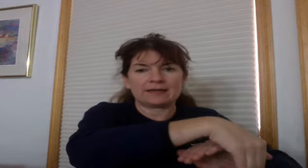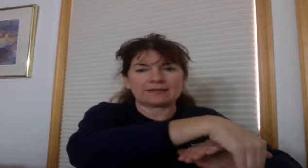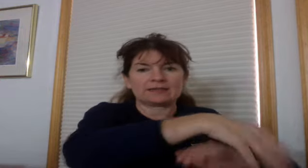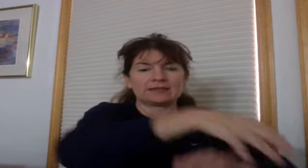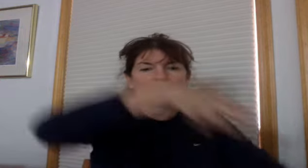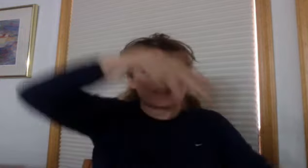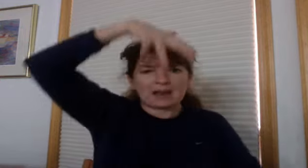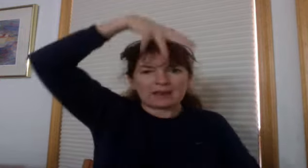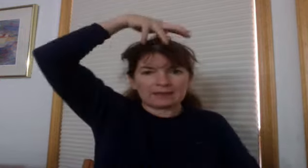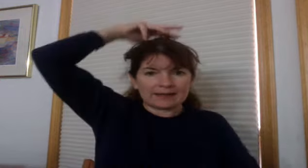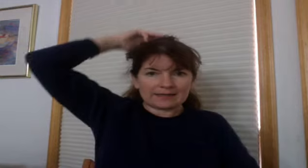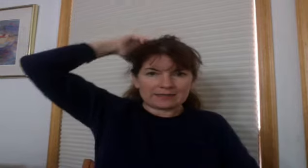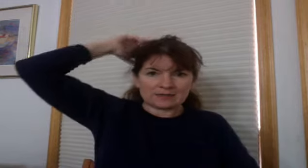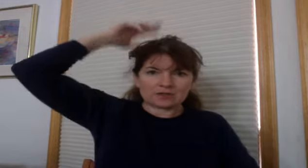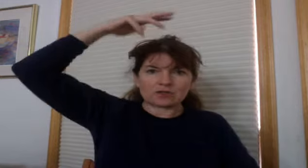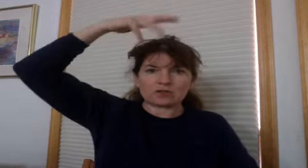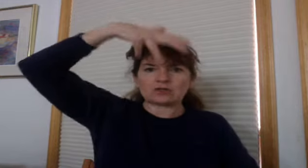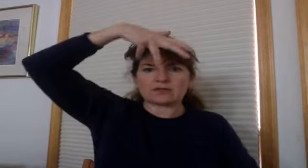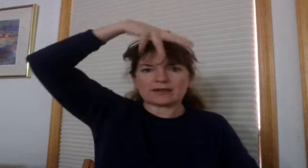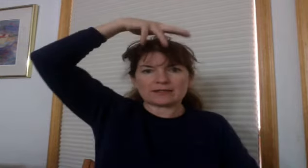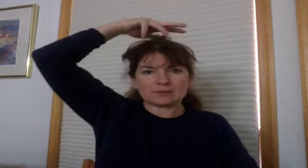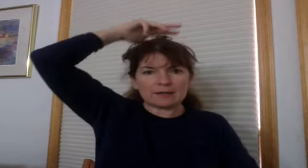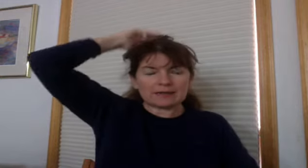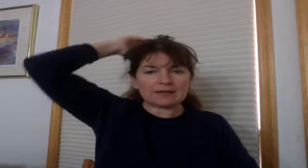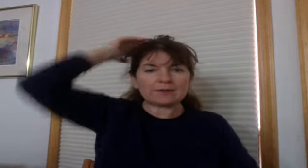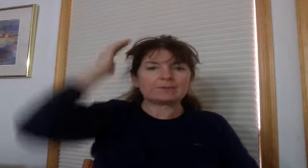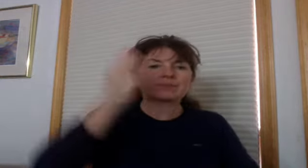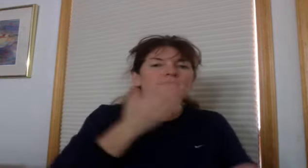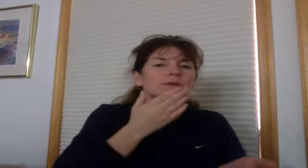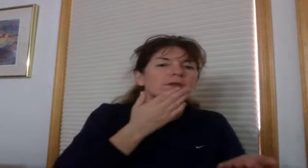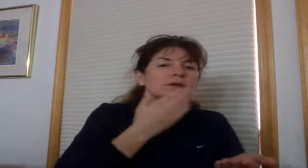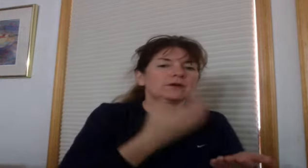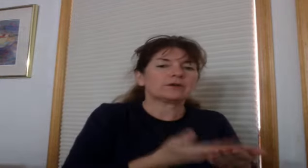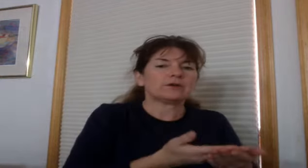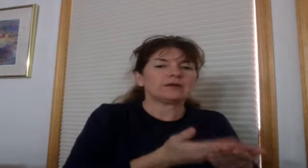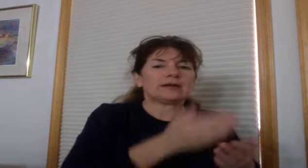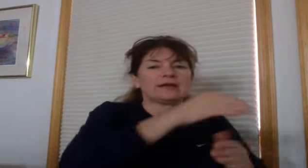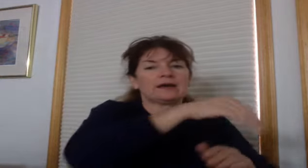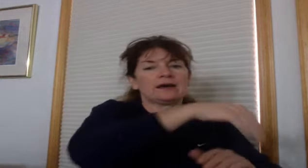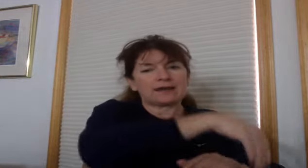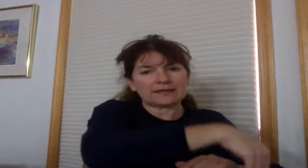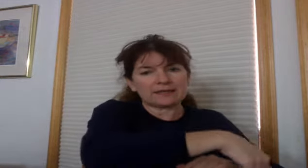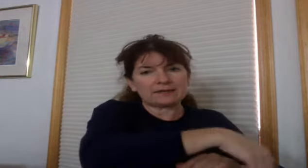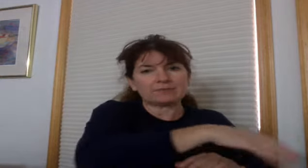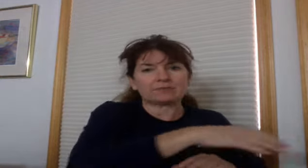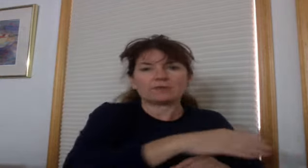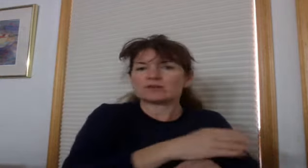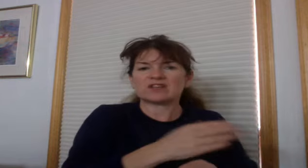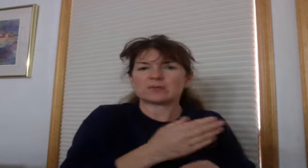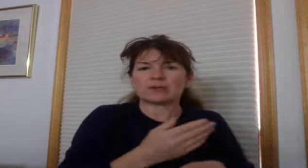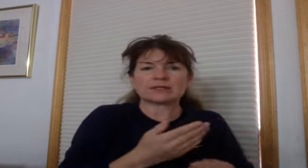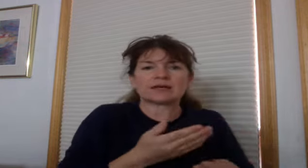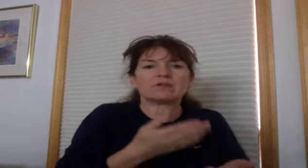lion, you show the lion's mane. Good night hyena, there's not really a sign for